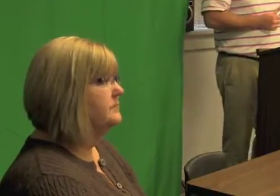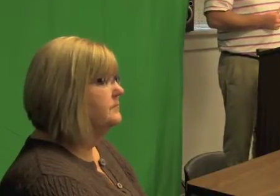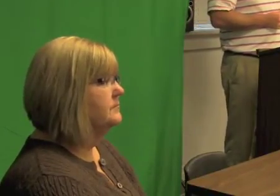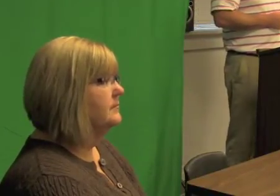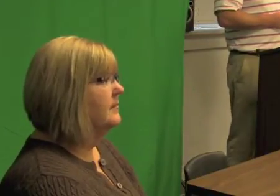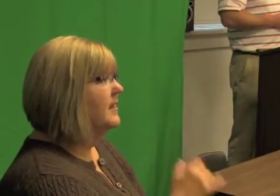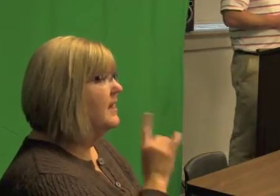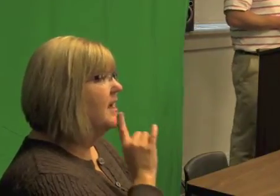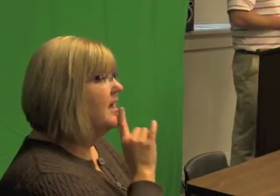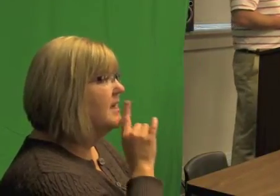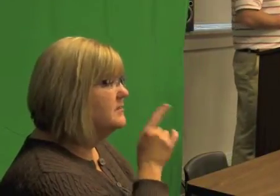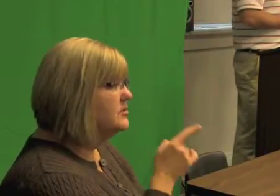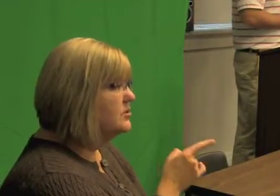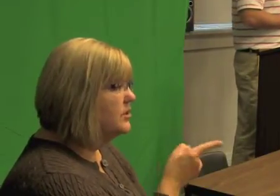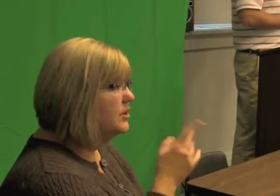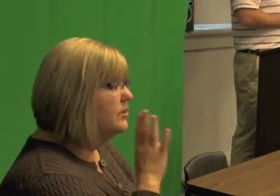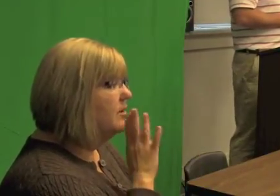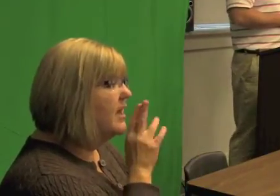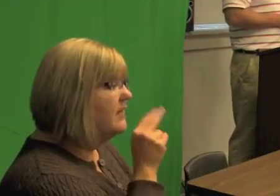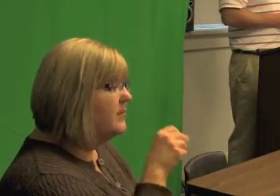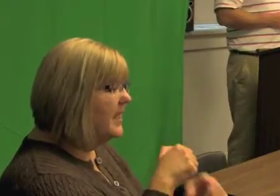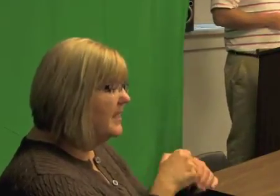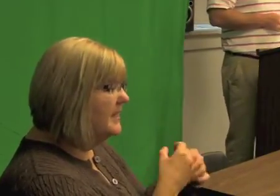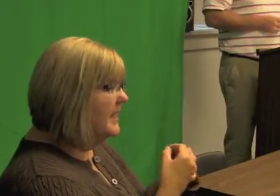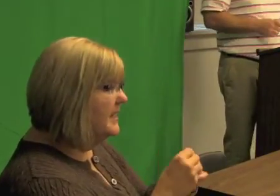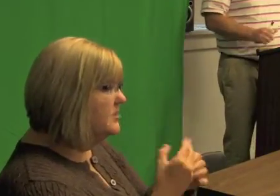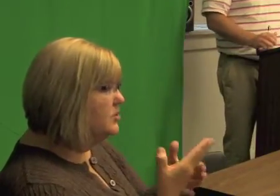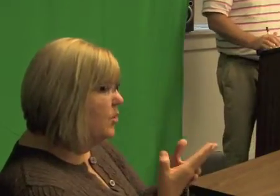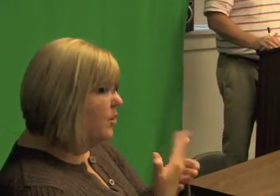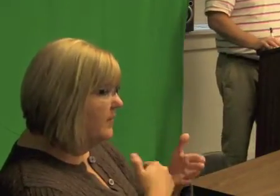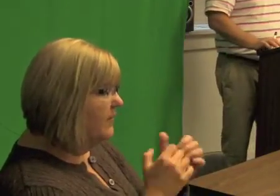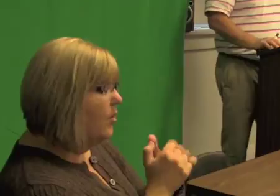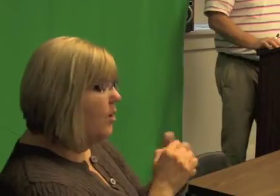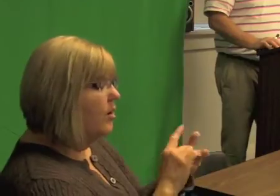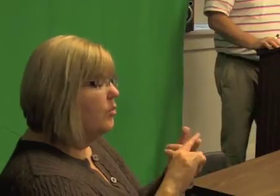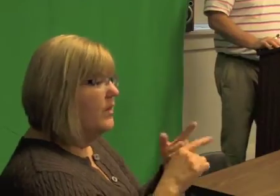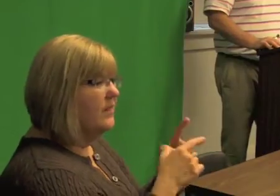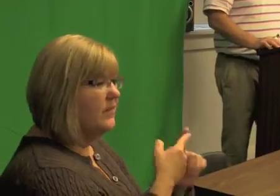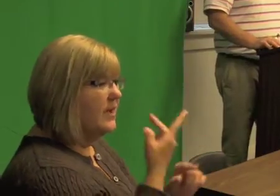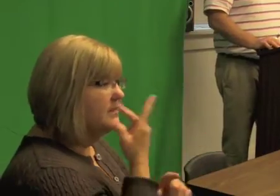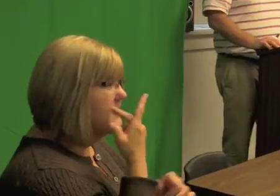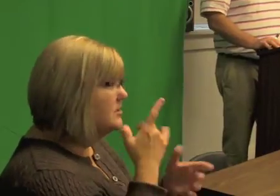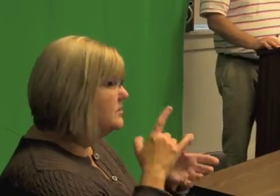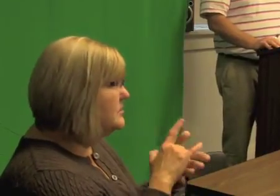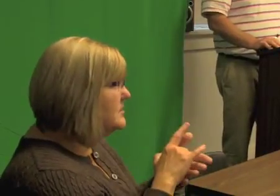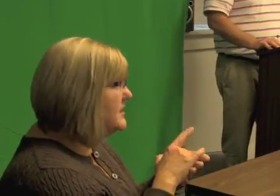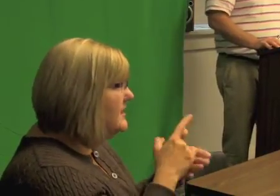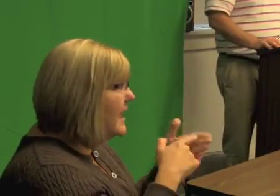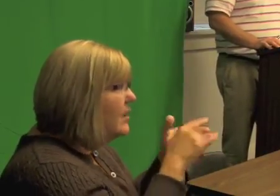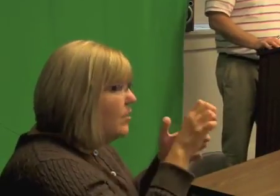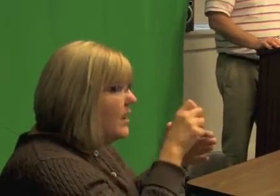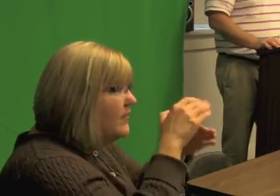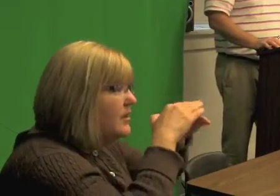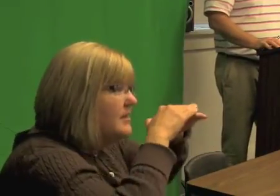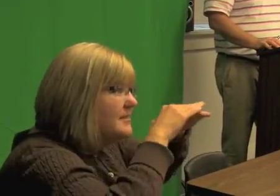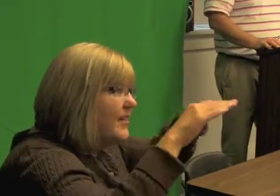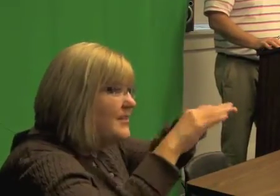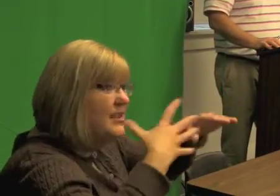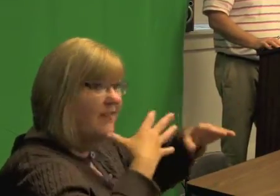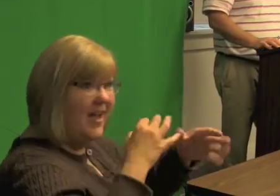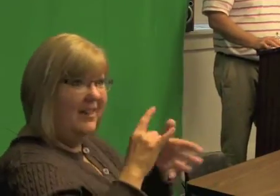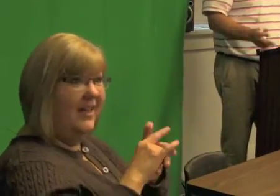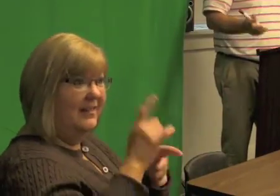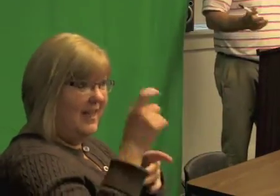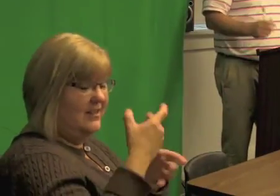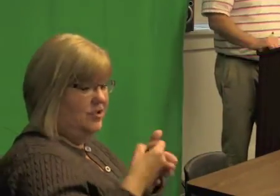I'm sure most of you have been in a store before, if you've been shopping with friends, and you see that, whatever it is on the shelf, and it's, oh, I like it.